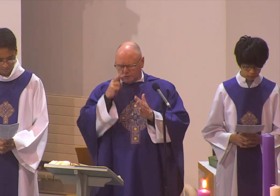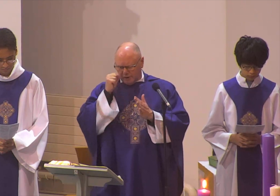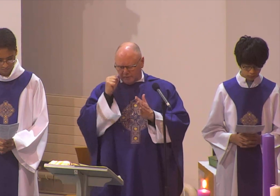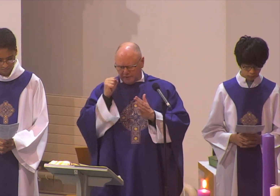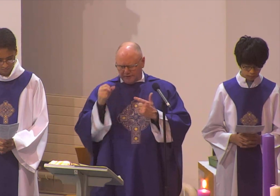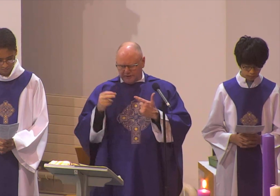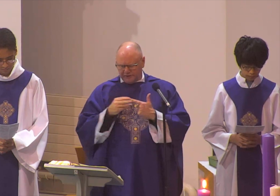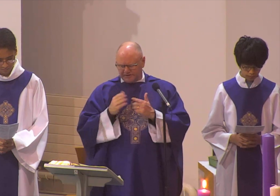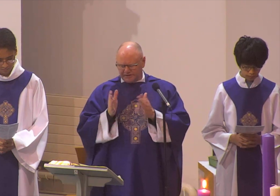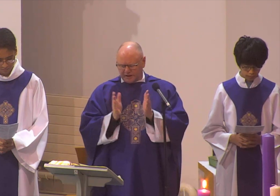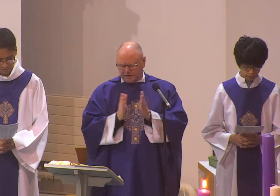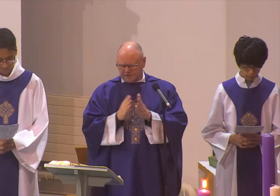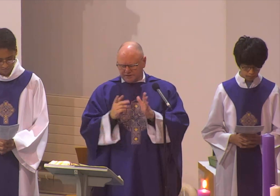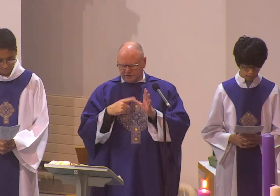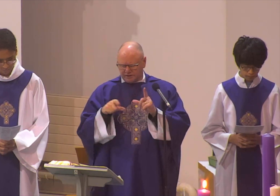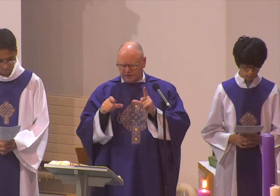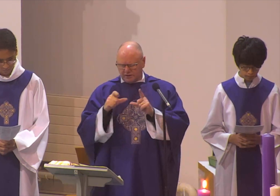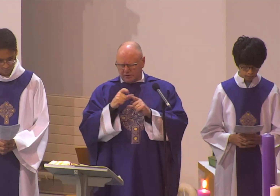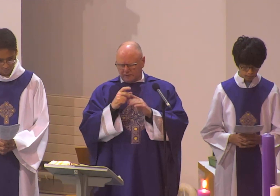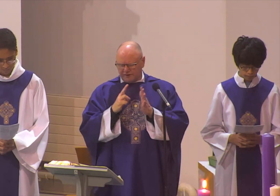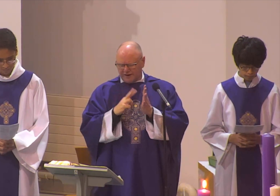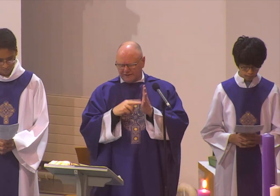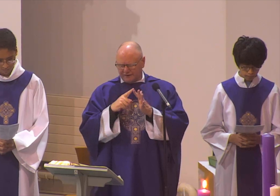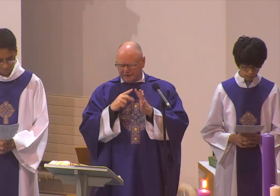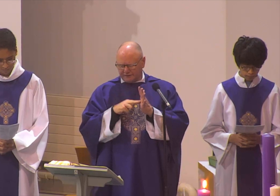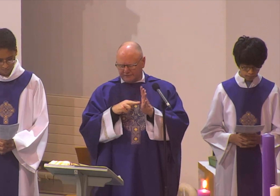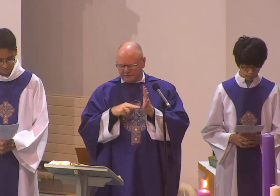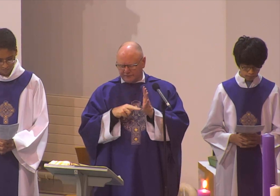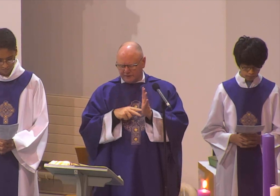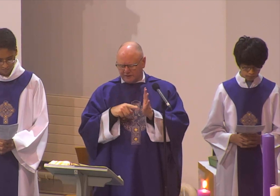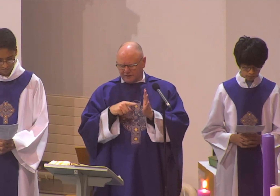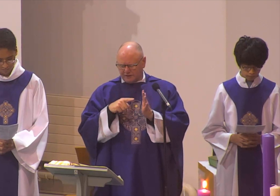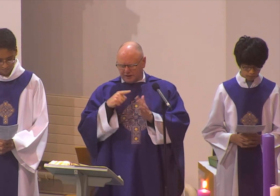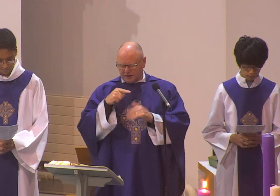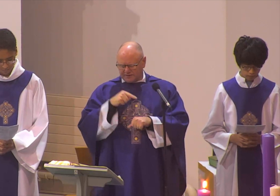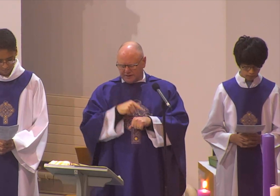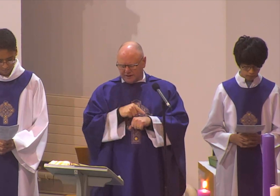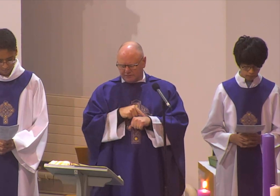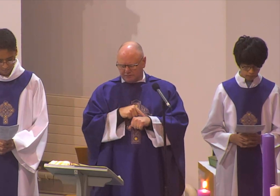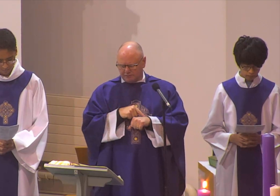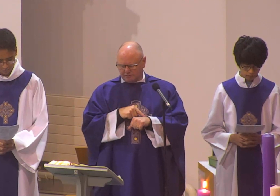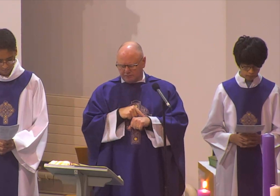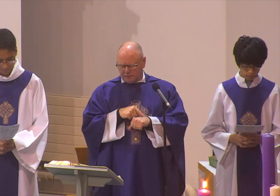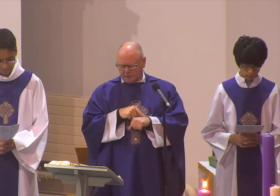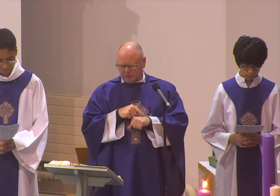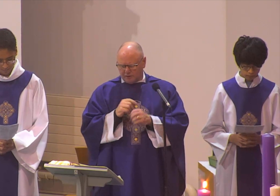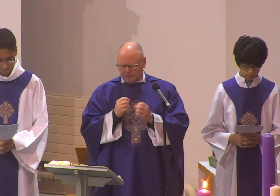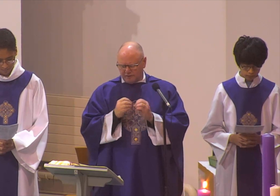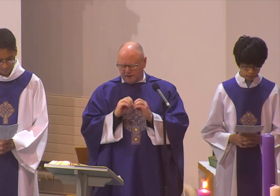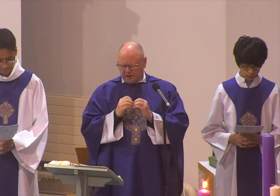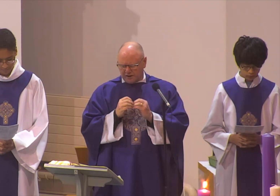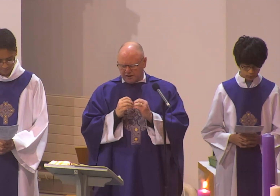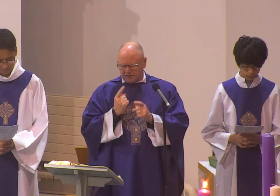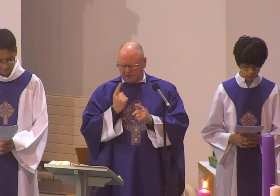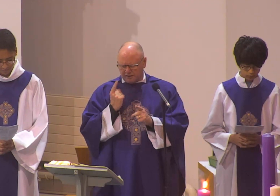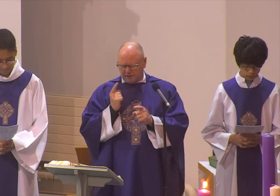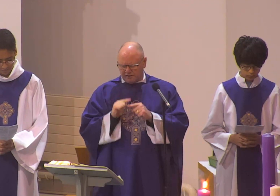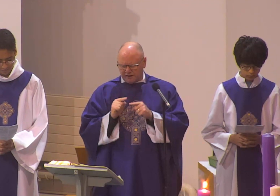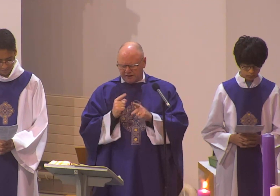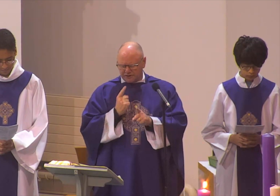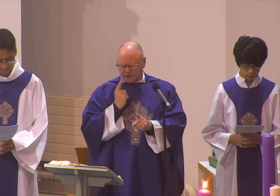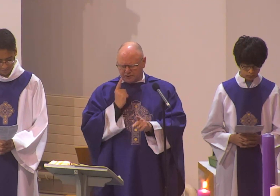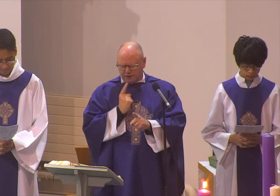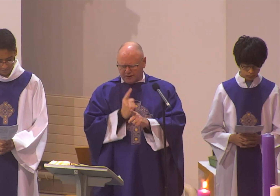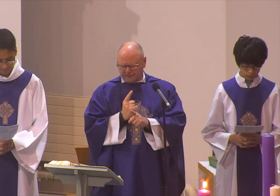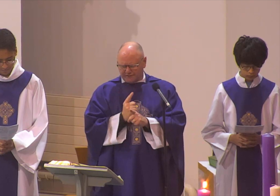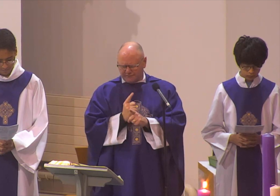We remember in this second Sunday of Advent, a time of making